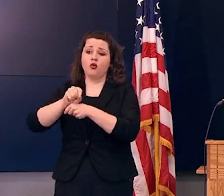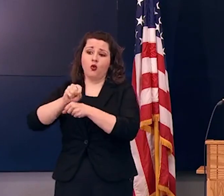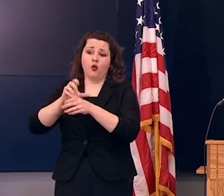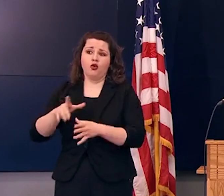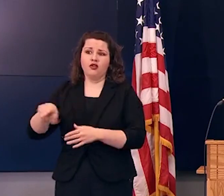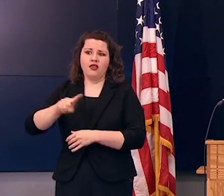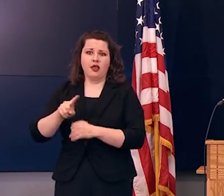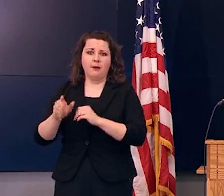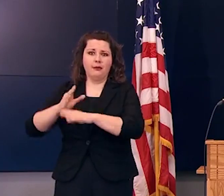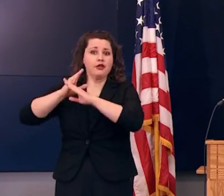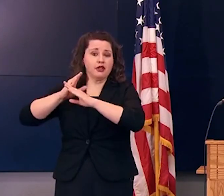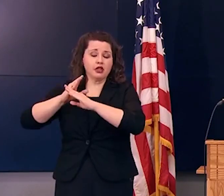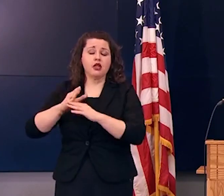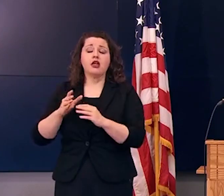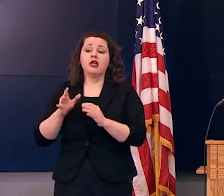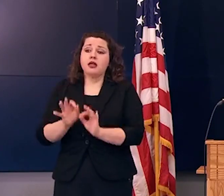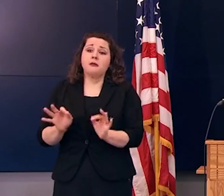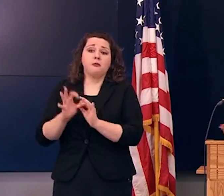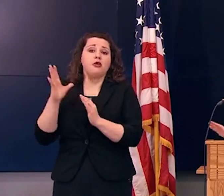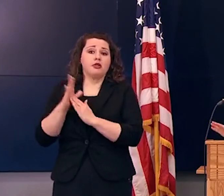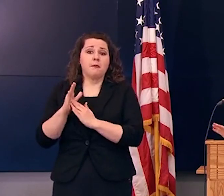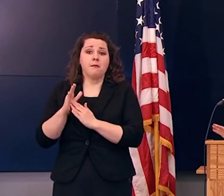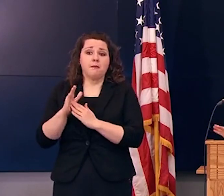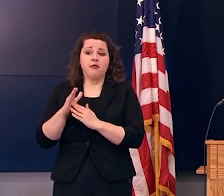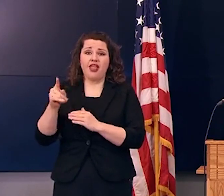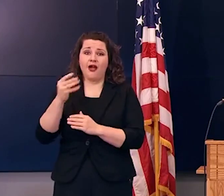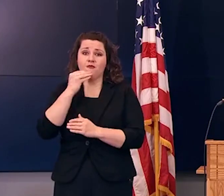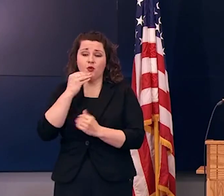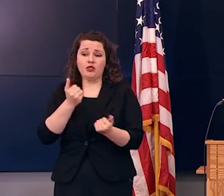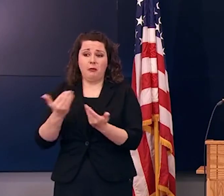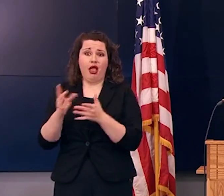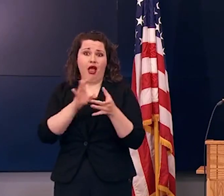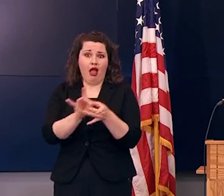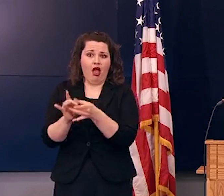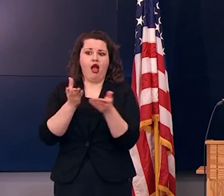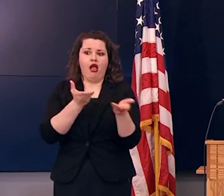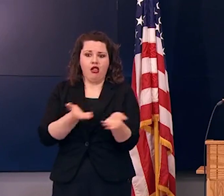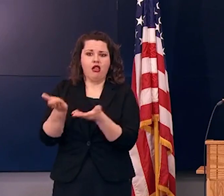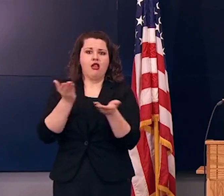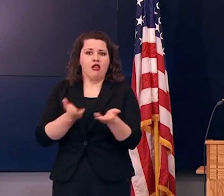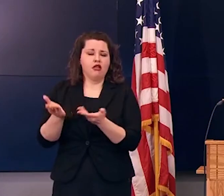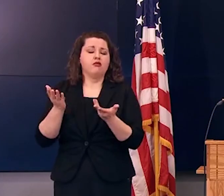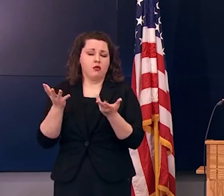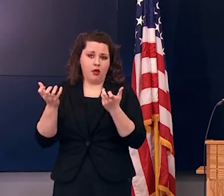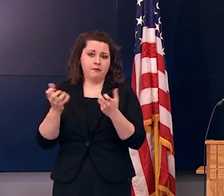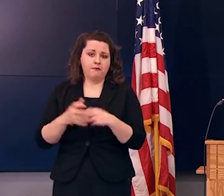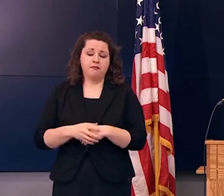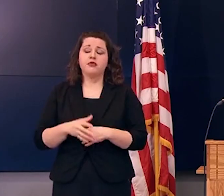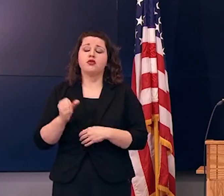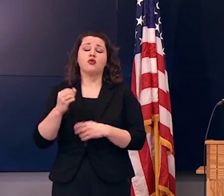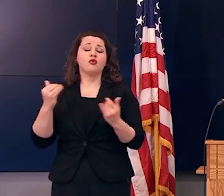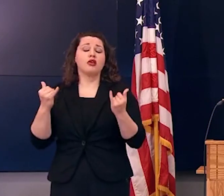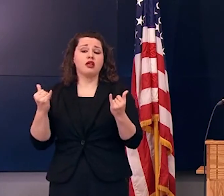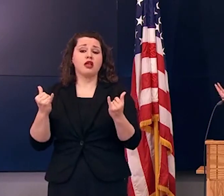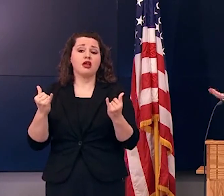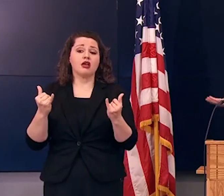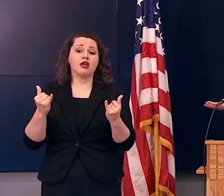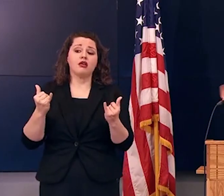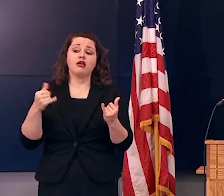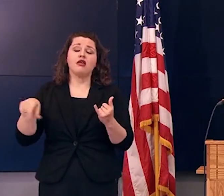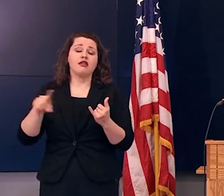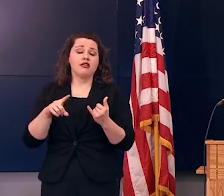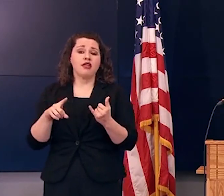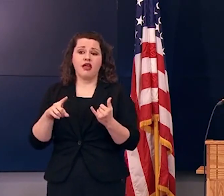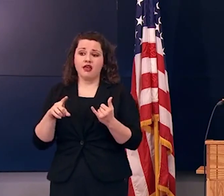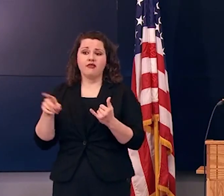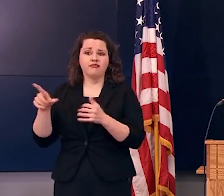workforce is protected, and most importantly, that we're keeping that food supply chain moving. And so right now, they have